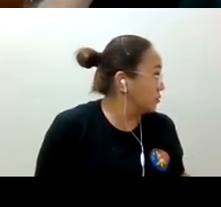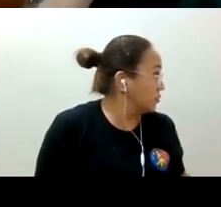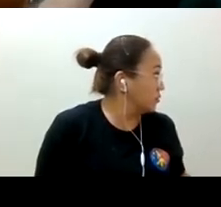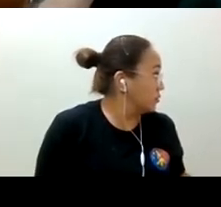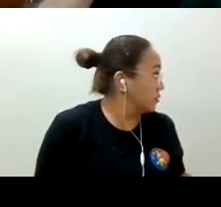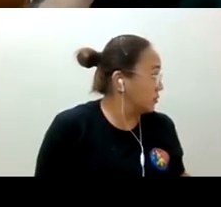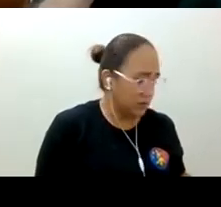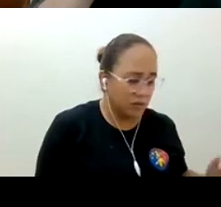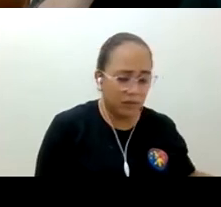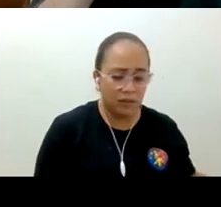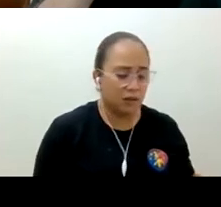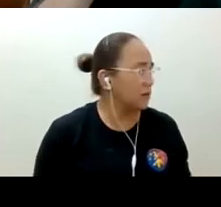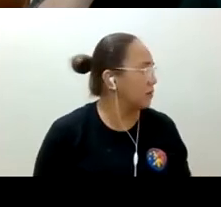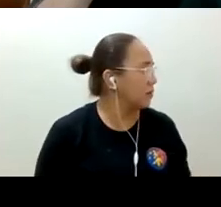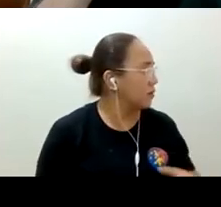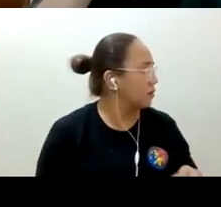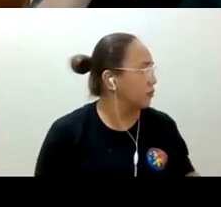Peebs or Renz?